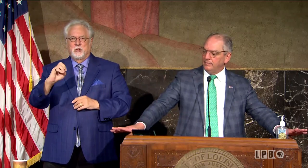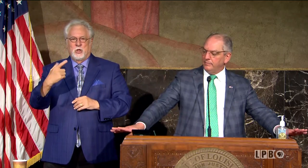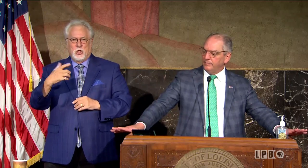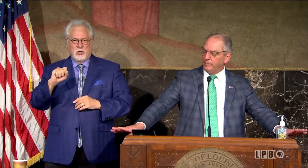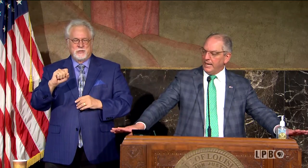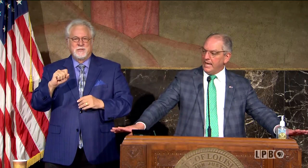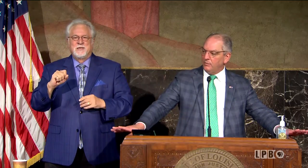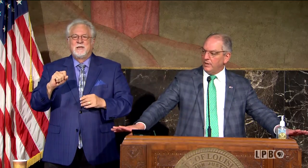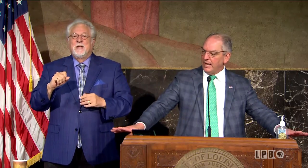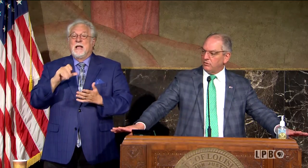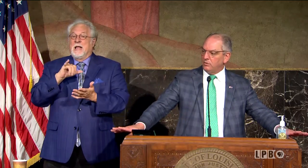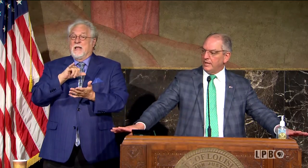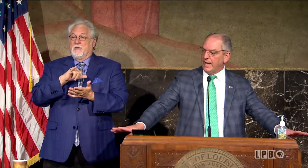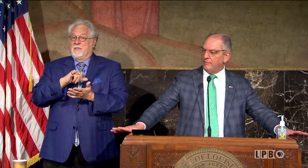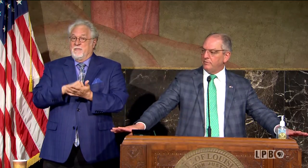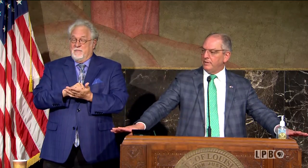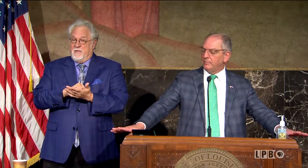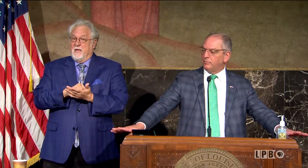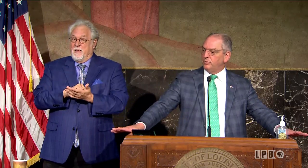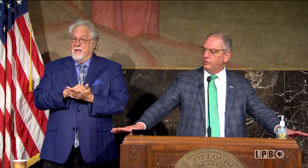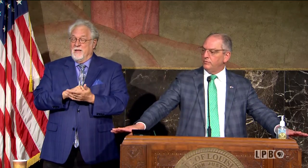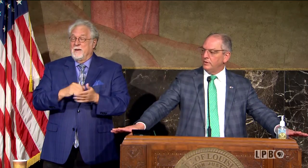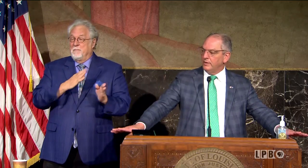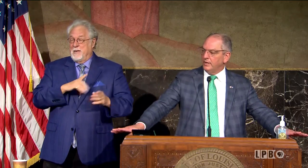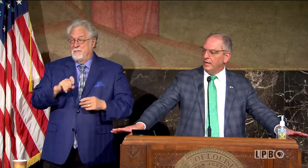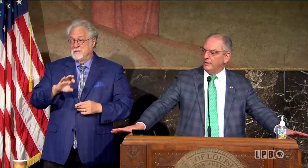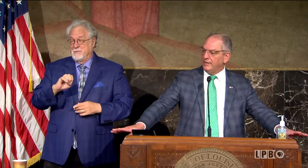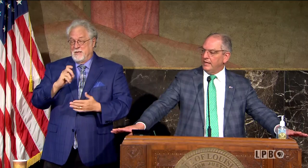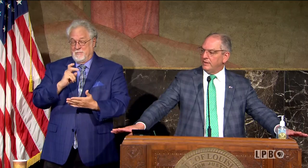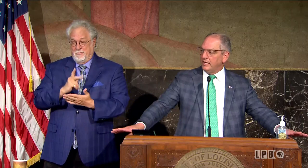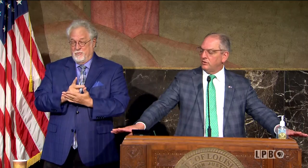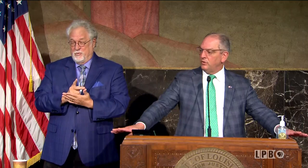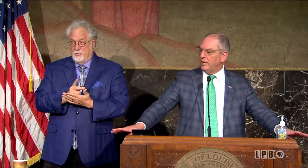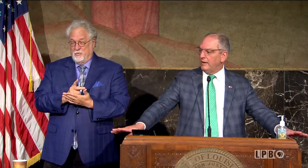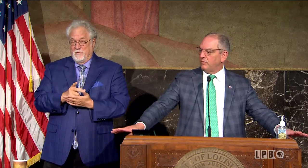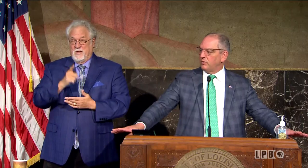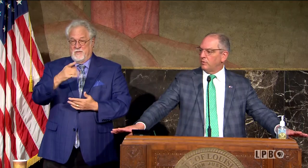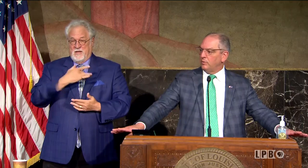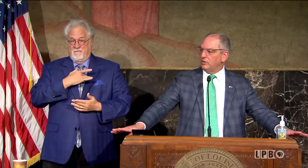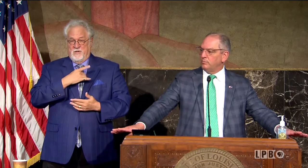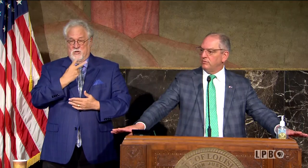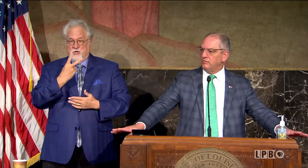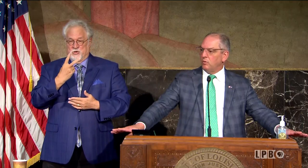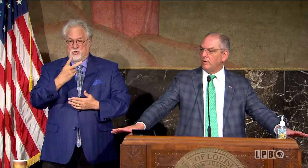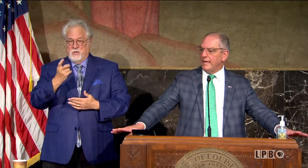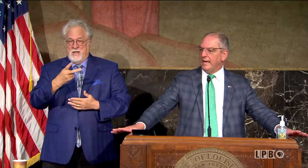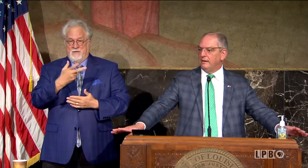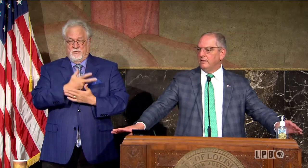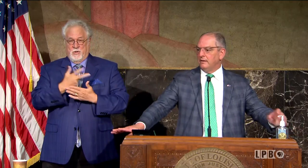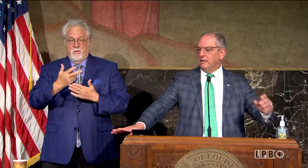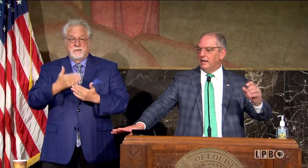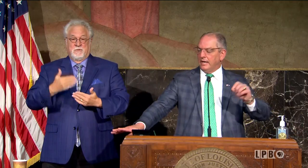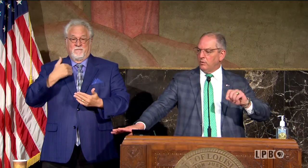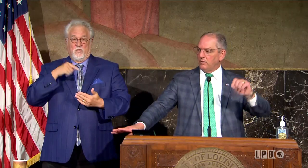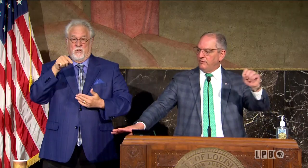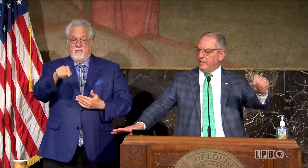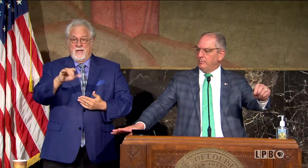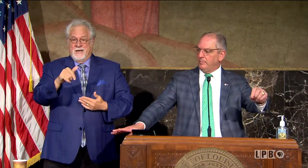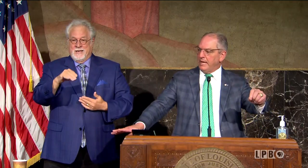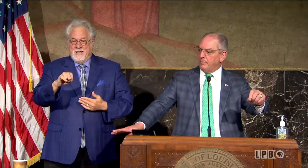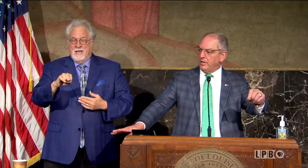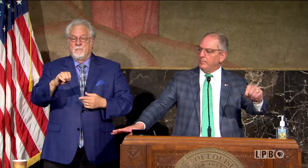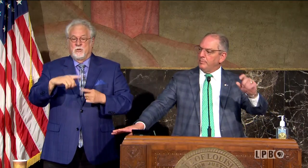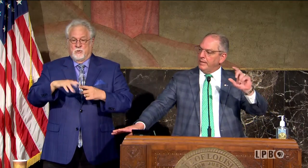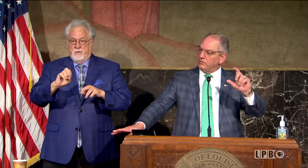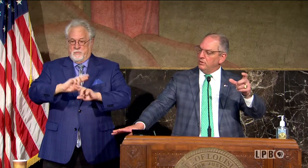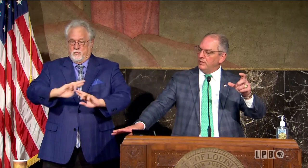that plan would actually have to be approved, they think 2.5 to 3 weeks before that, in order for them